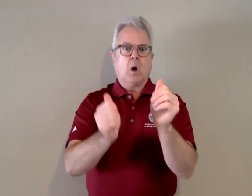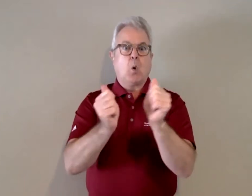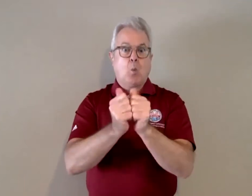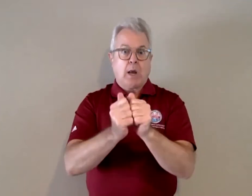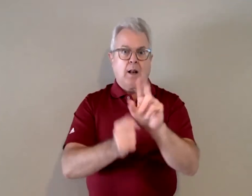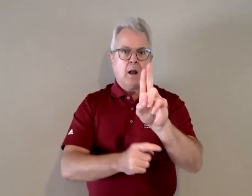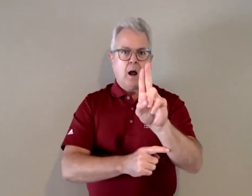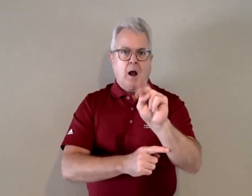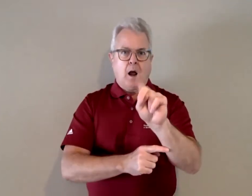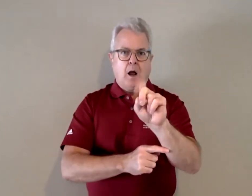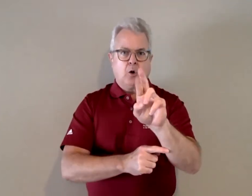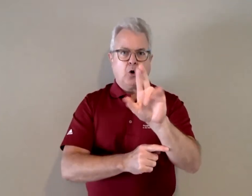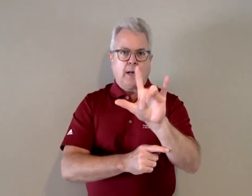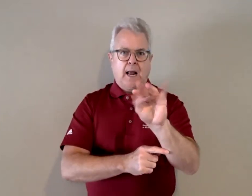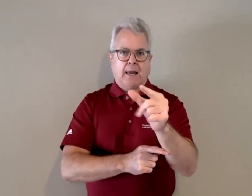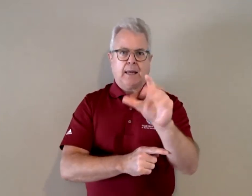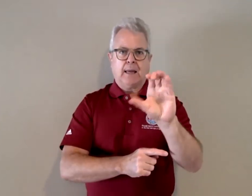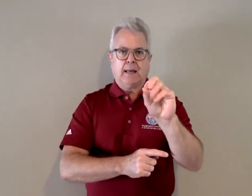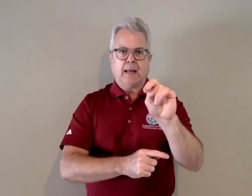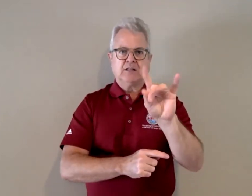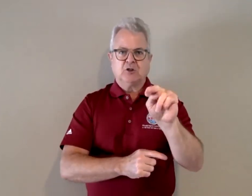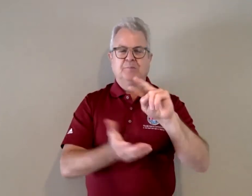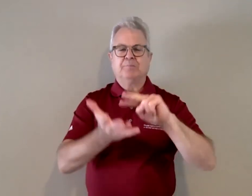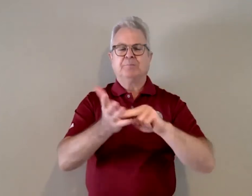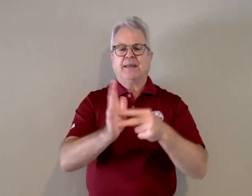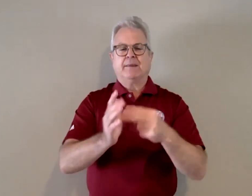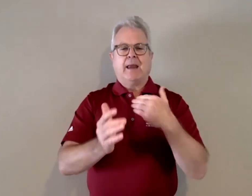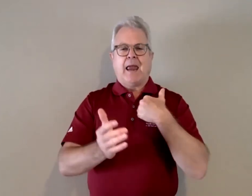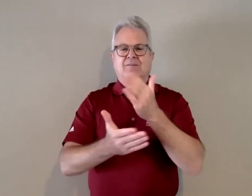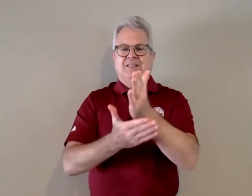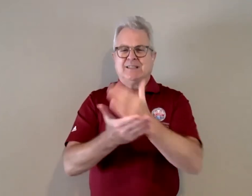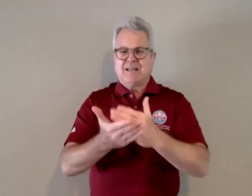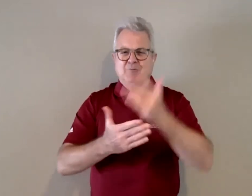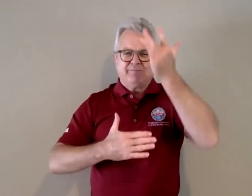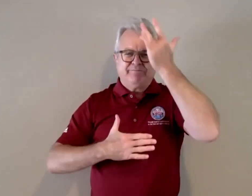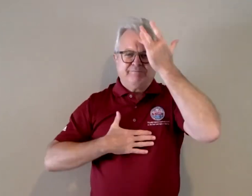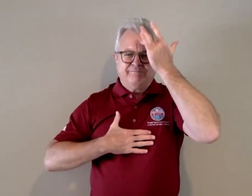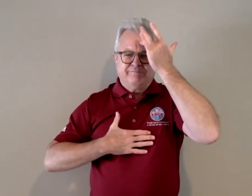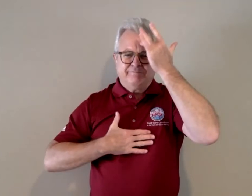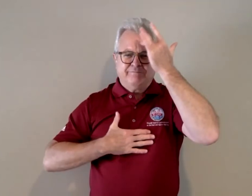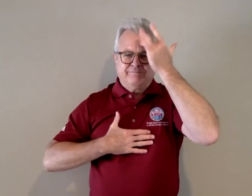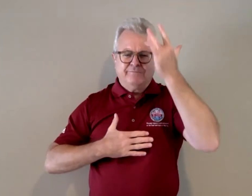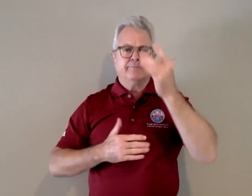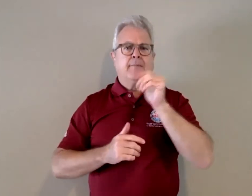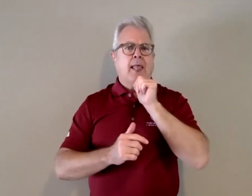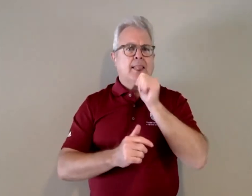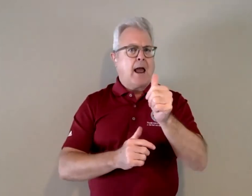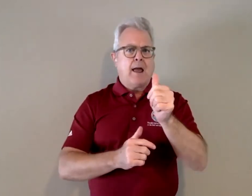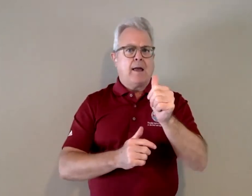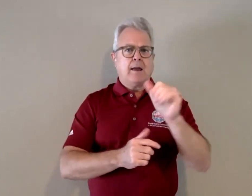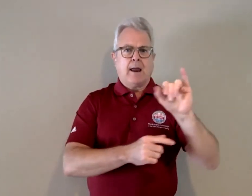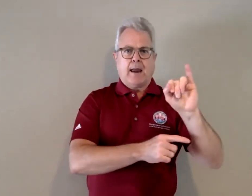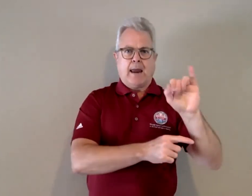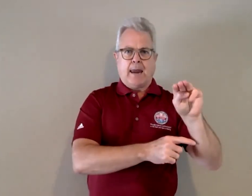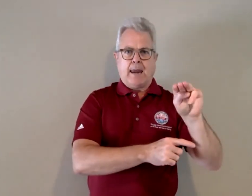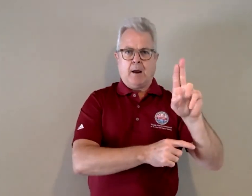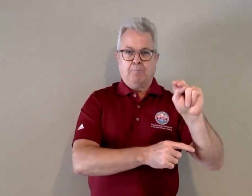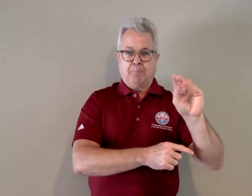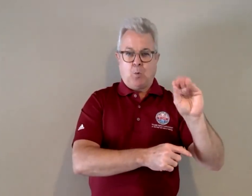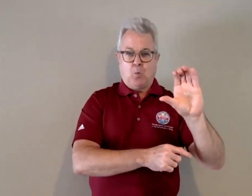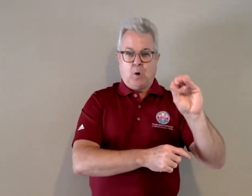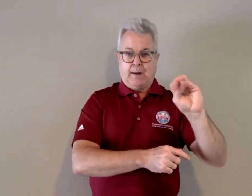people 50 to 64 who have underlying medical conditions, meaning some sort